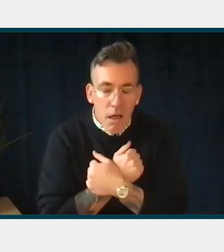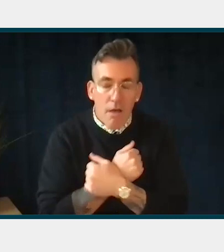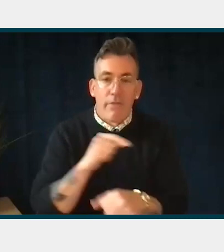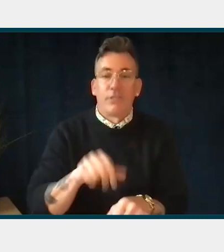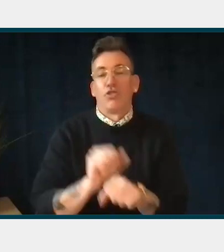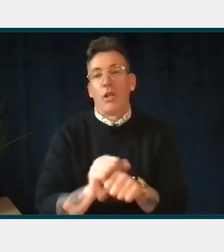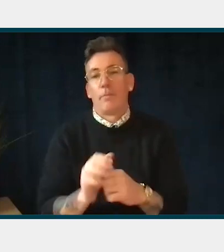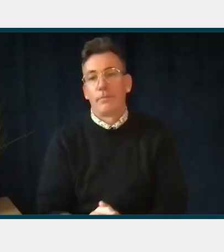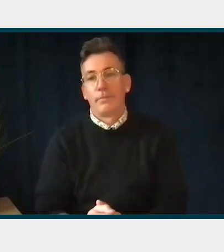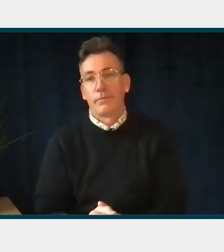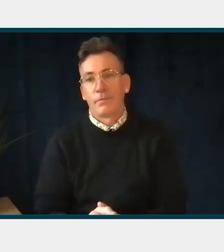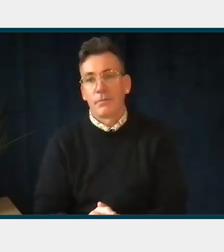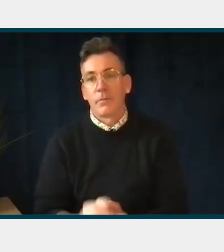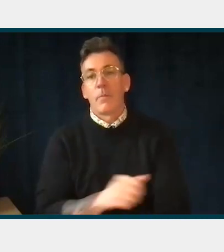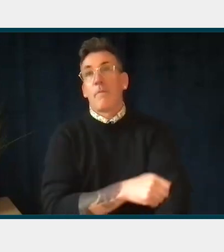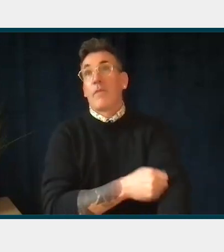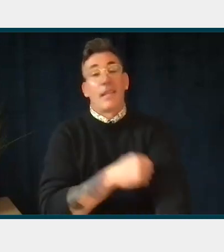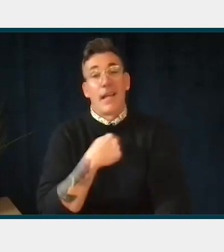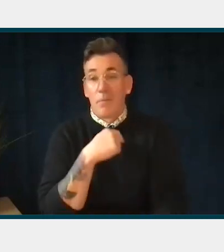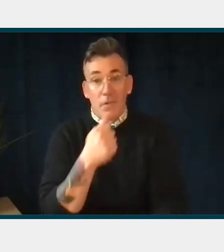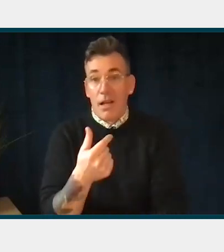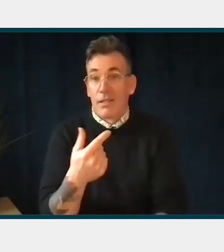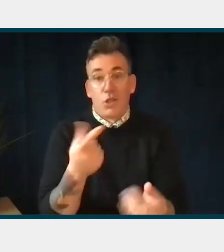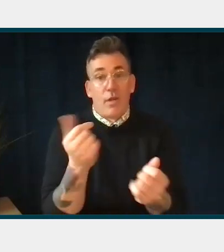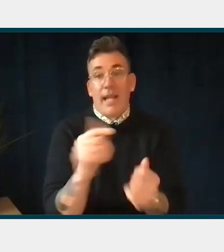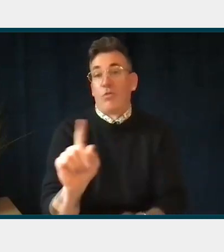And that's why I love this job.